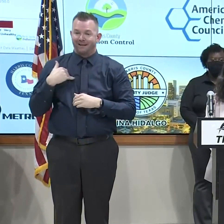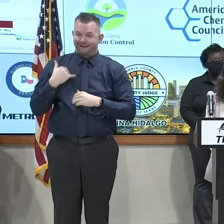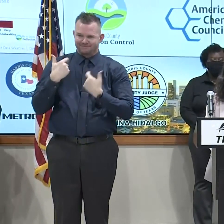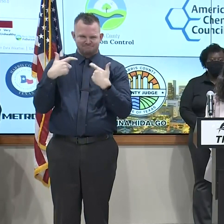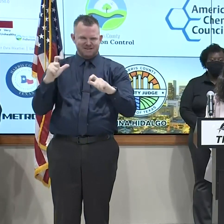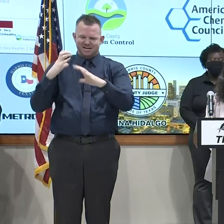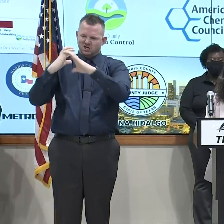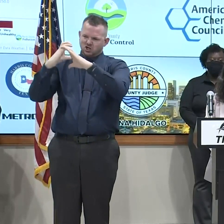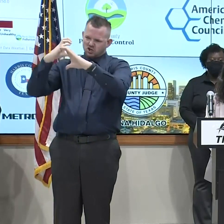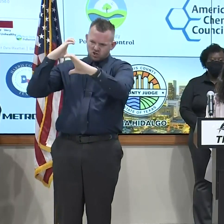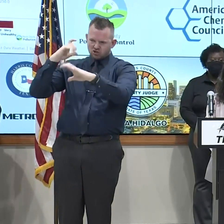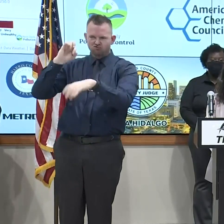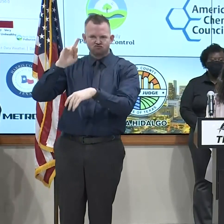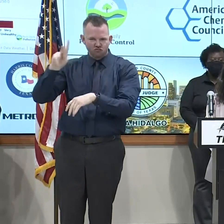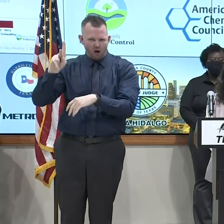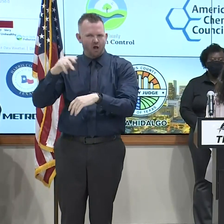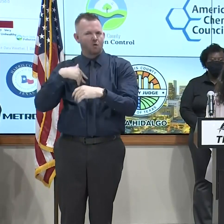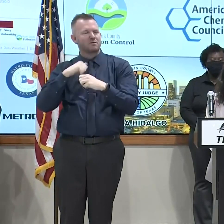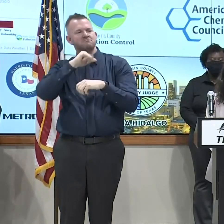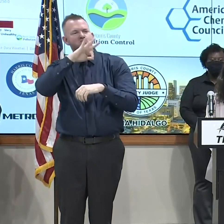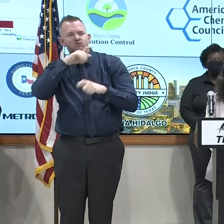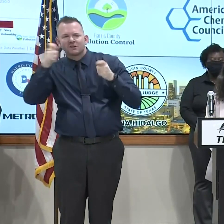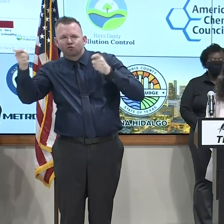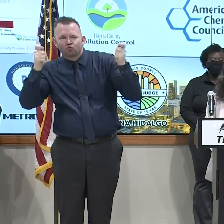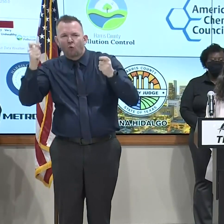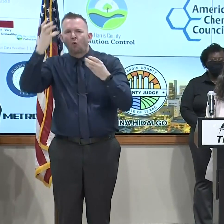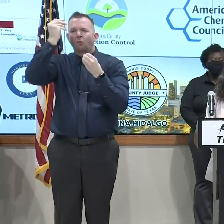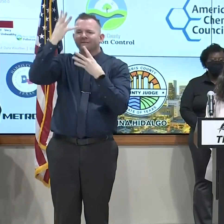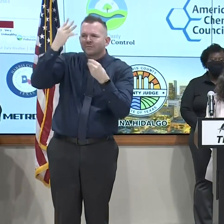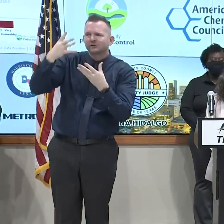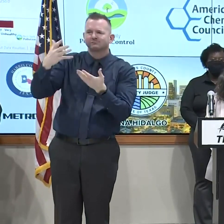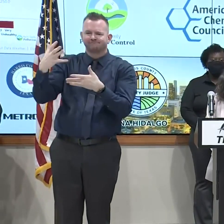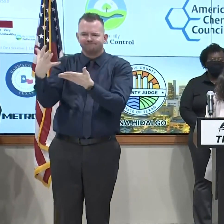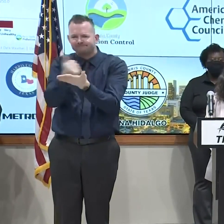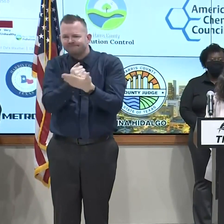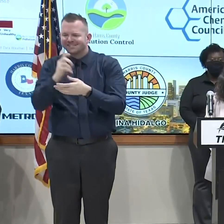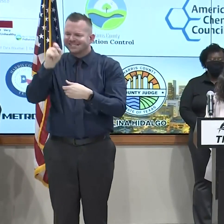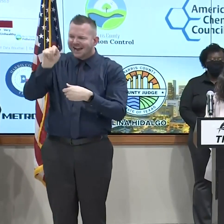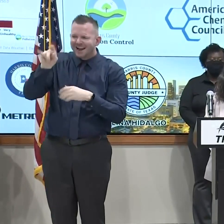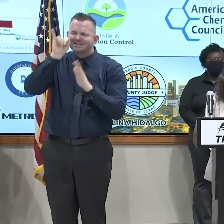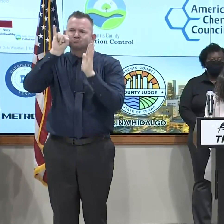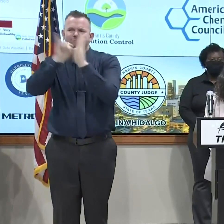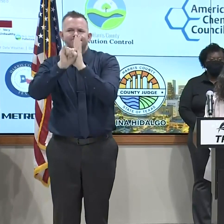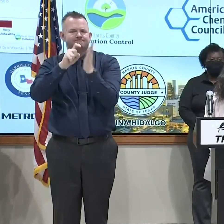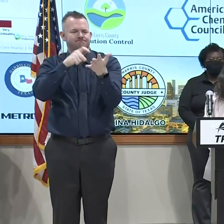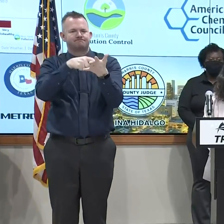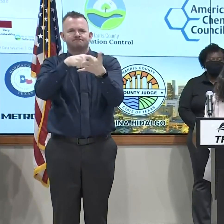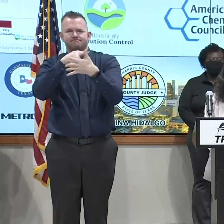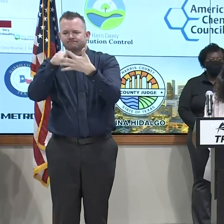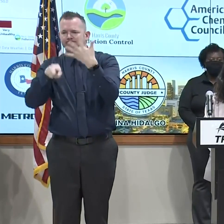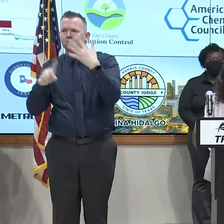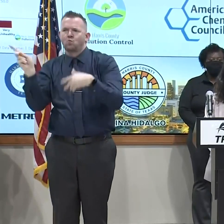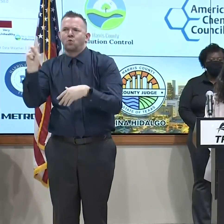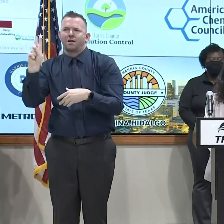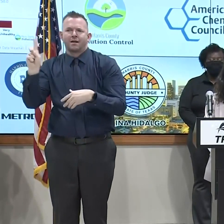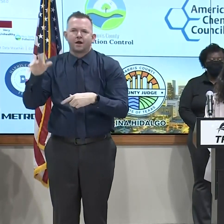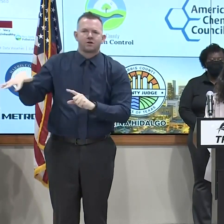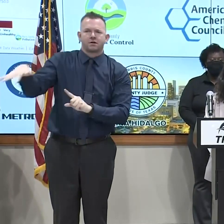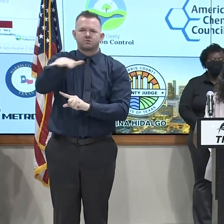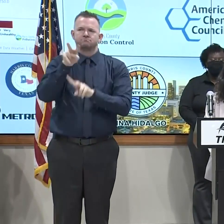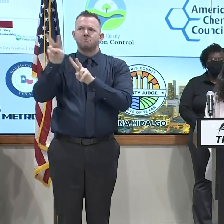their pollution control stripes as we speak, and we're continuing to build that ability to monitor the quality of our